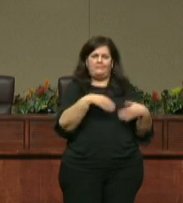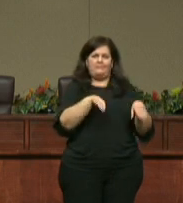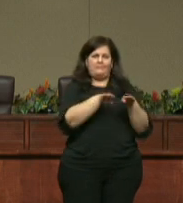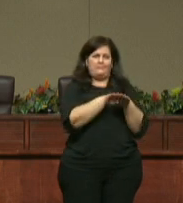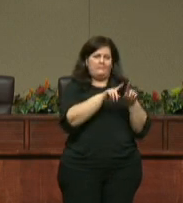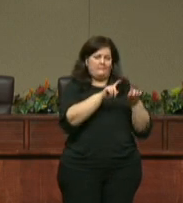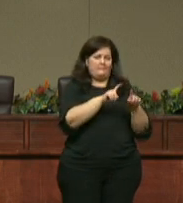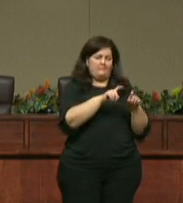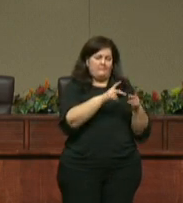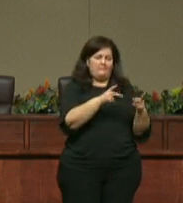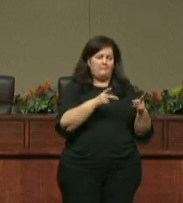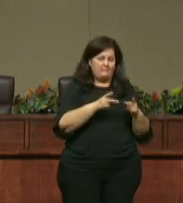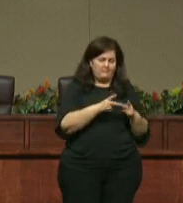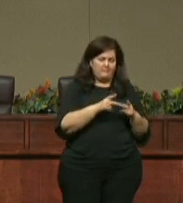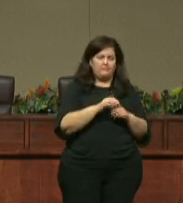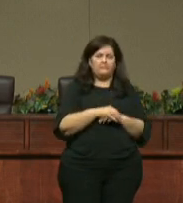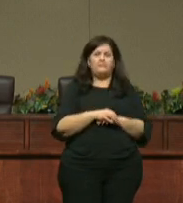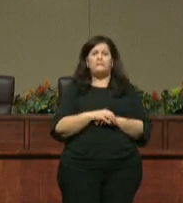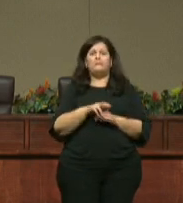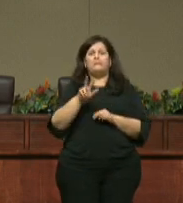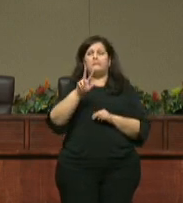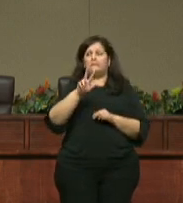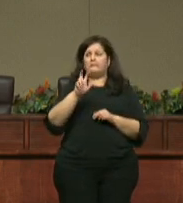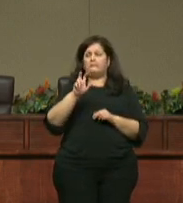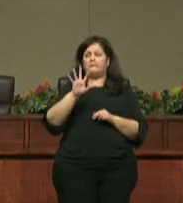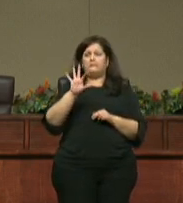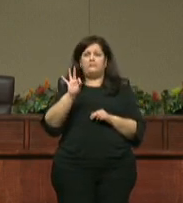There were 239 Orange County